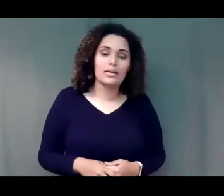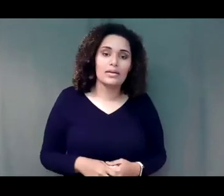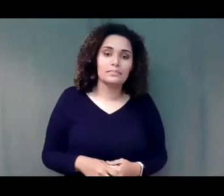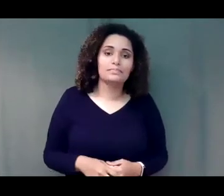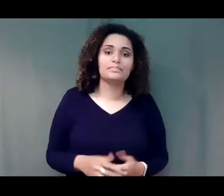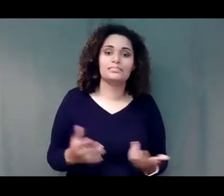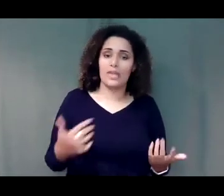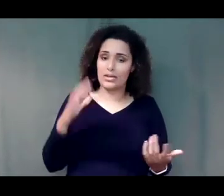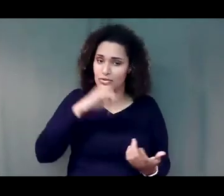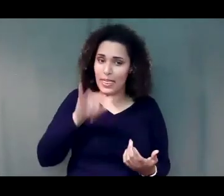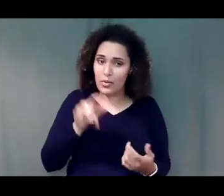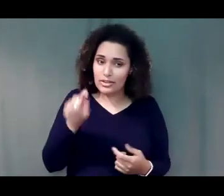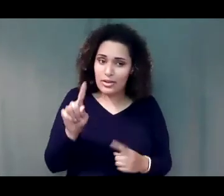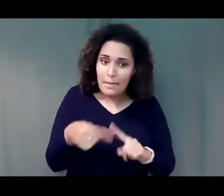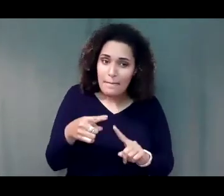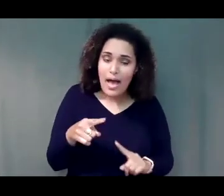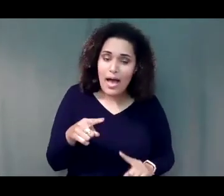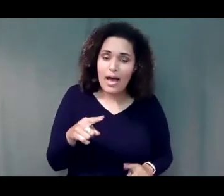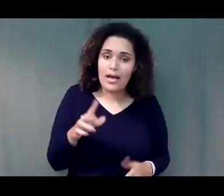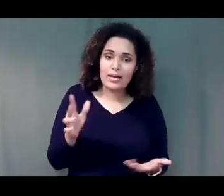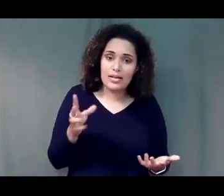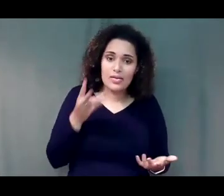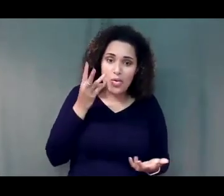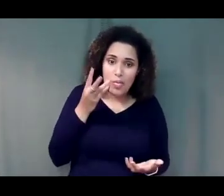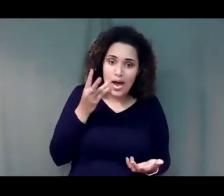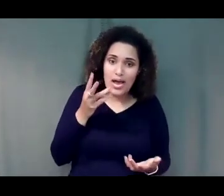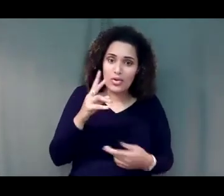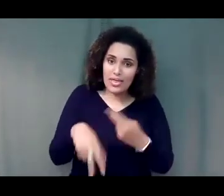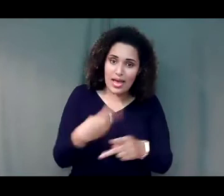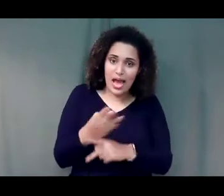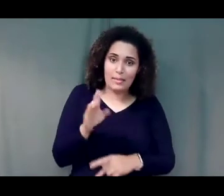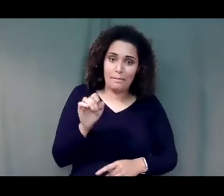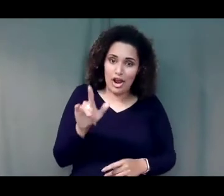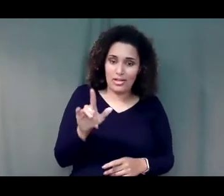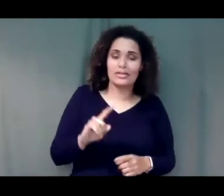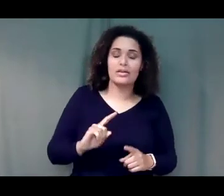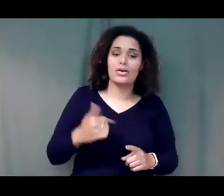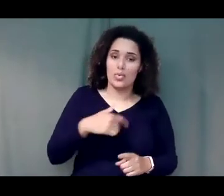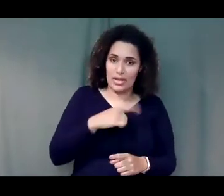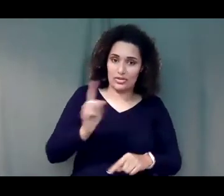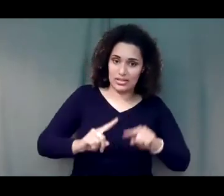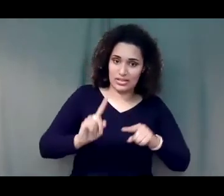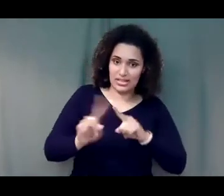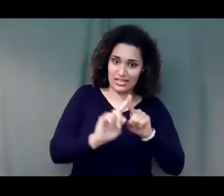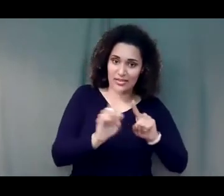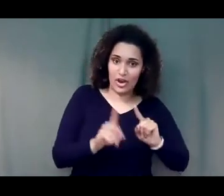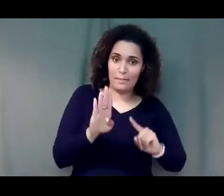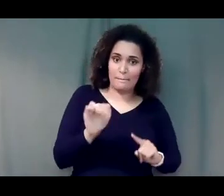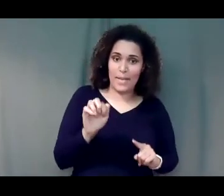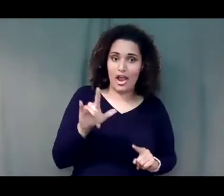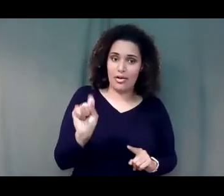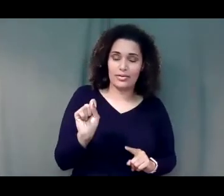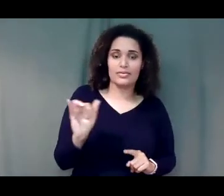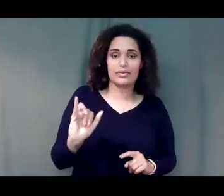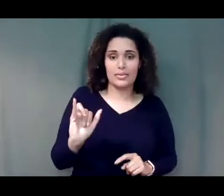I assume that question was about the variety of wine, or maybe it was the kind of barrel. We do use a mix of barrels too, not to get too much into barrels, but